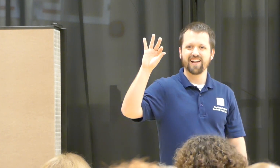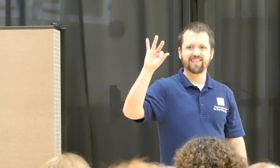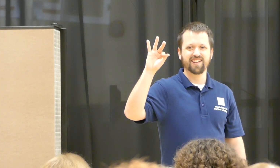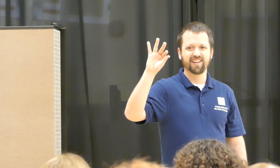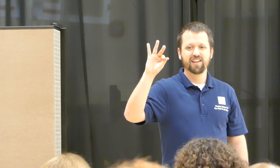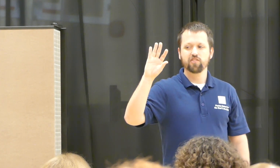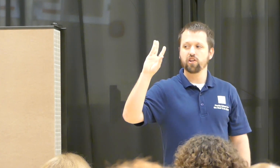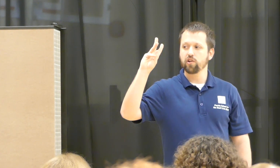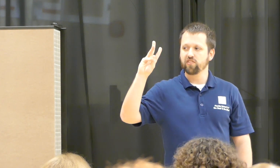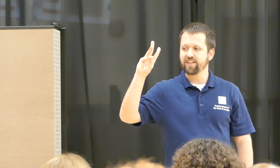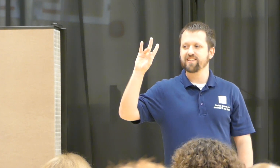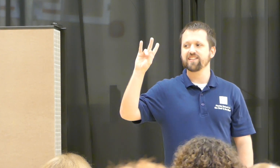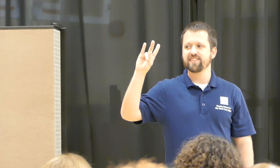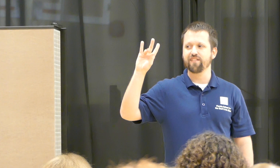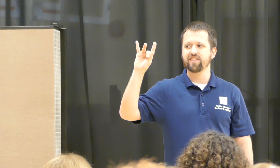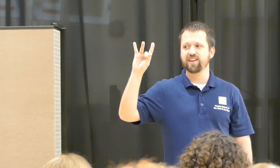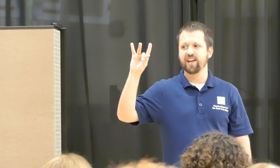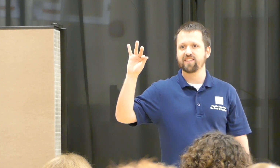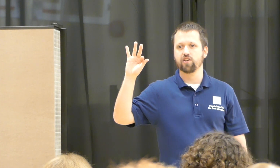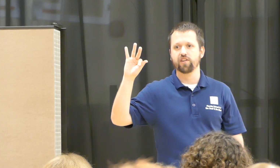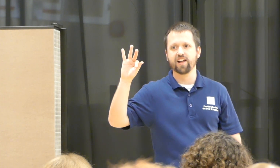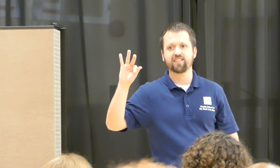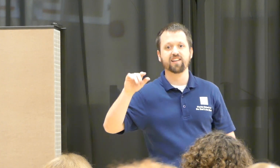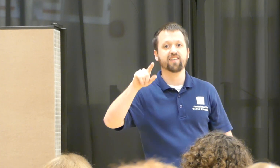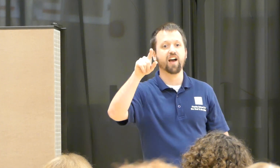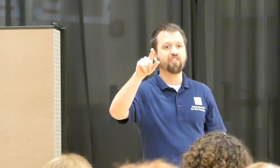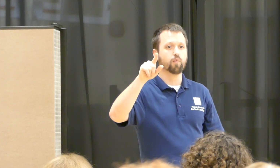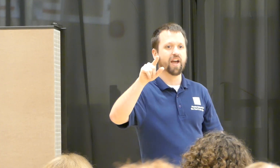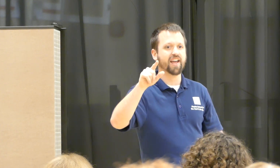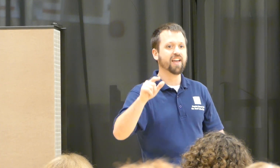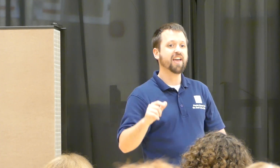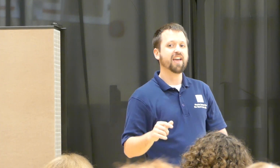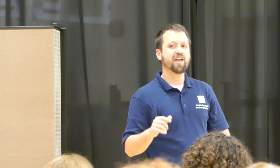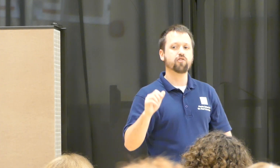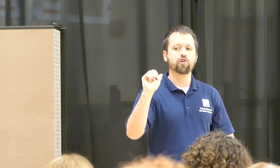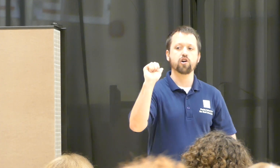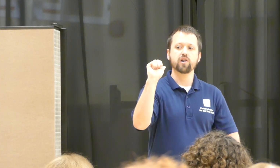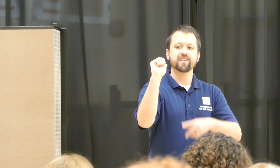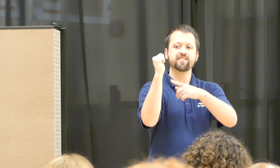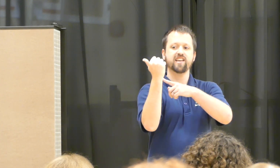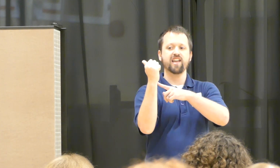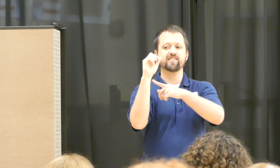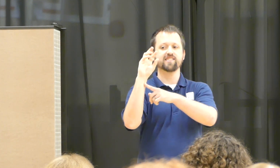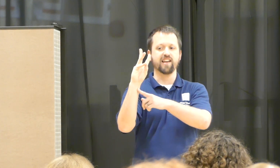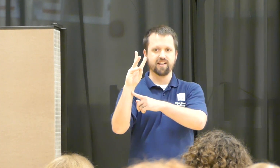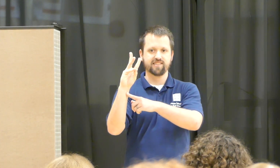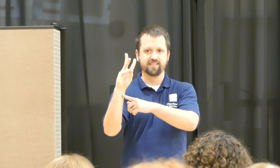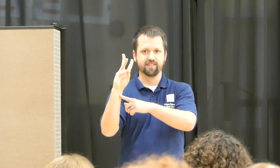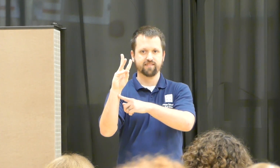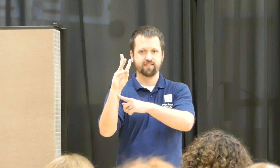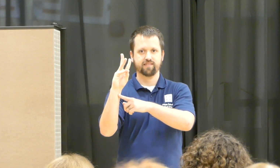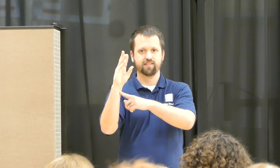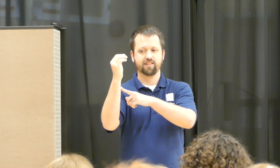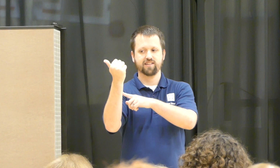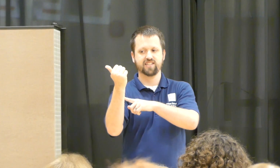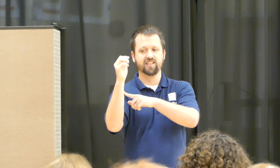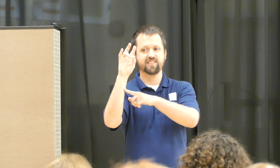19. So you go 16, 17, 18, or 19. The other way is you go 10, 6, 10,